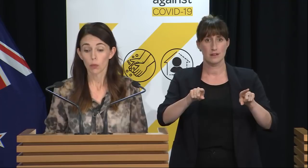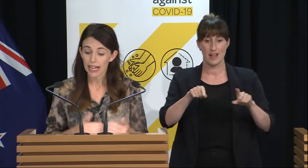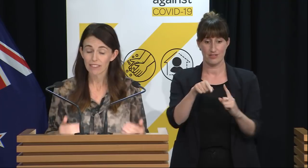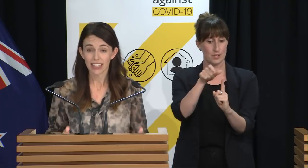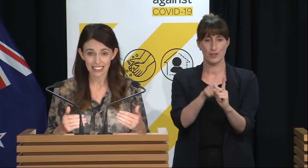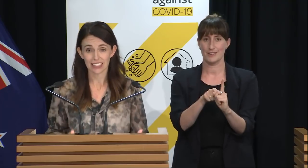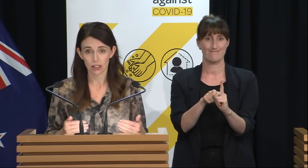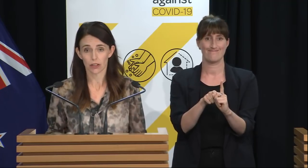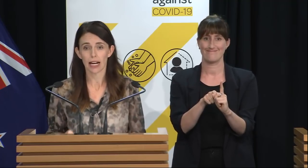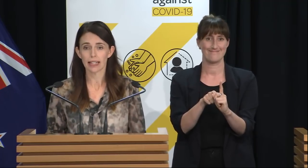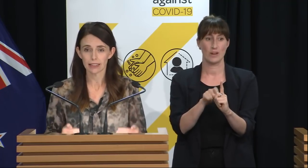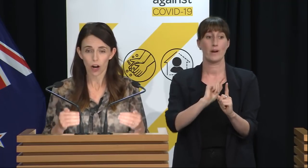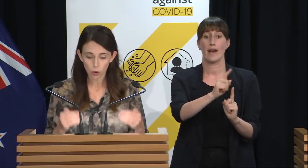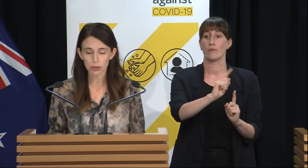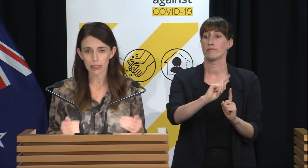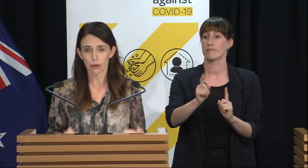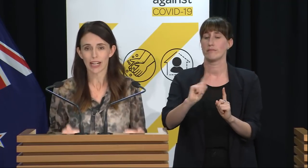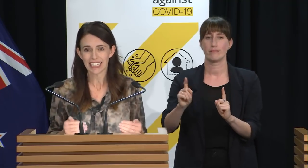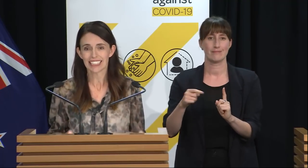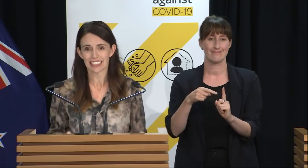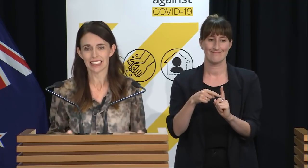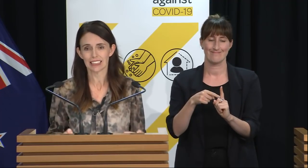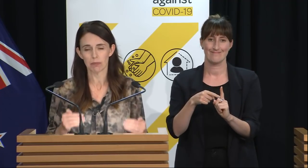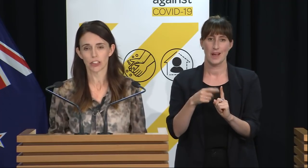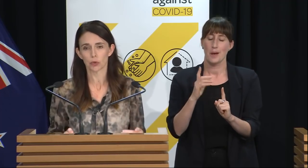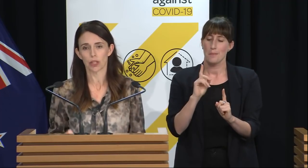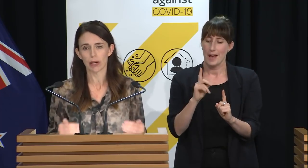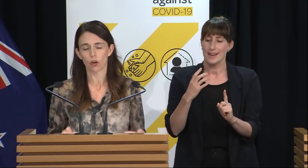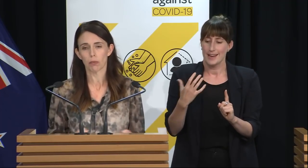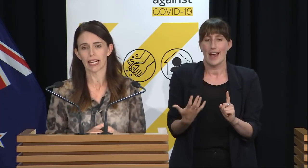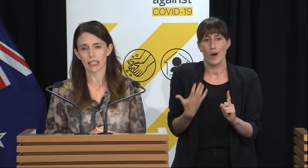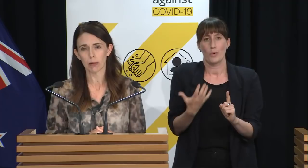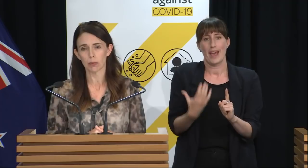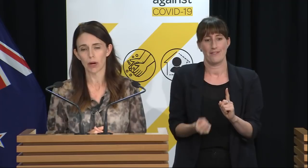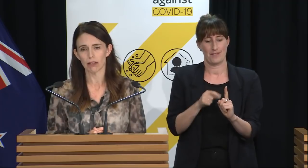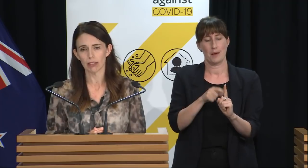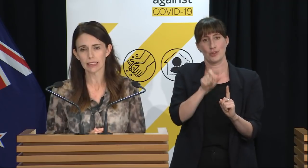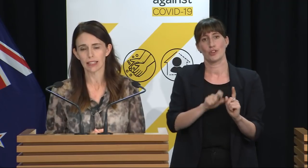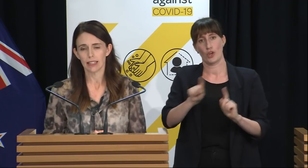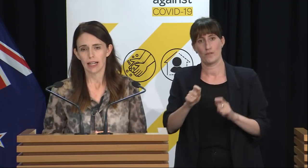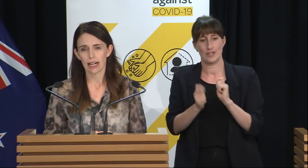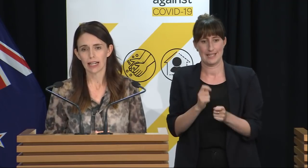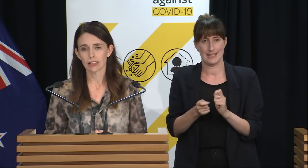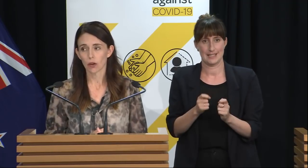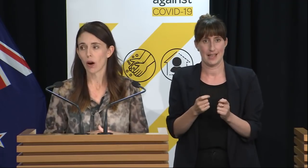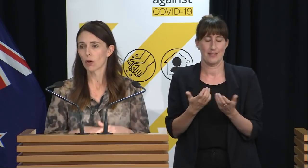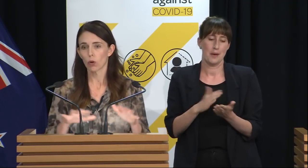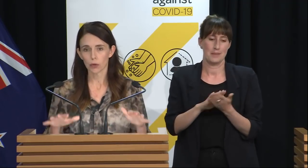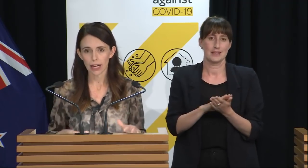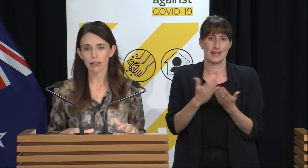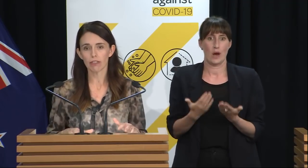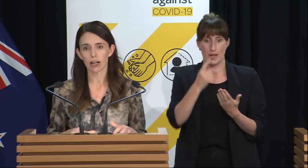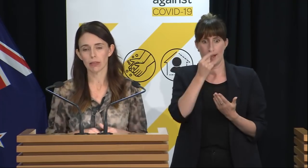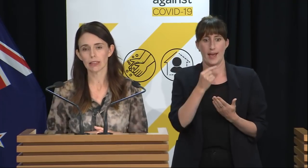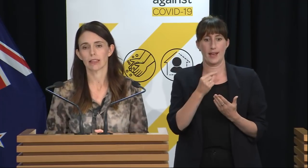here. We have a test though, and ultimately we need that test to make sure that we are not putting other people at risk. And so I don't want